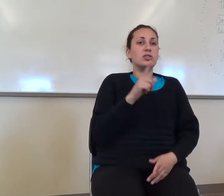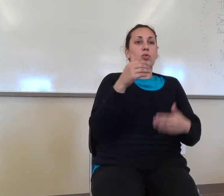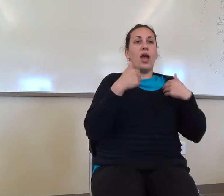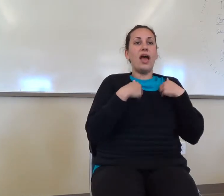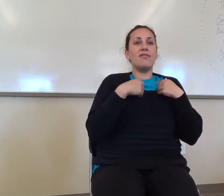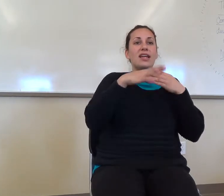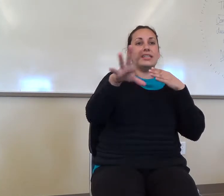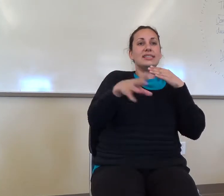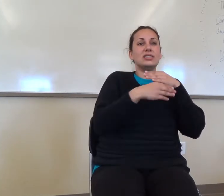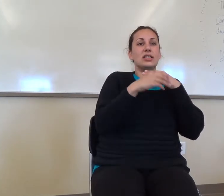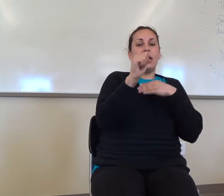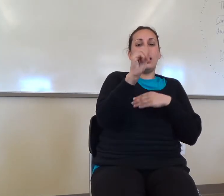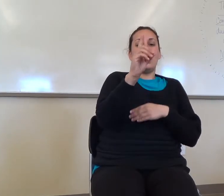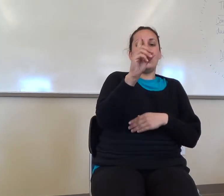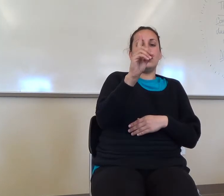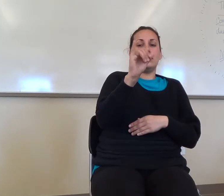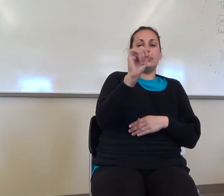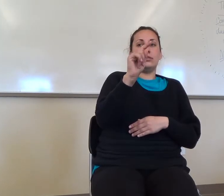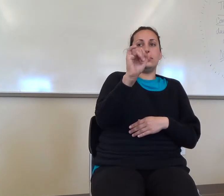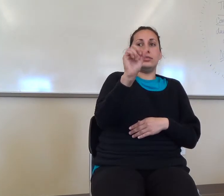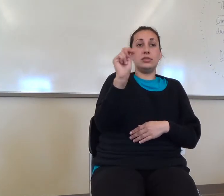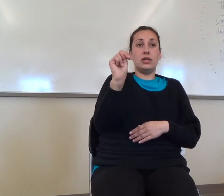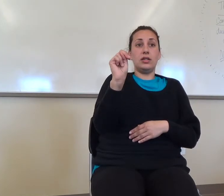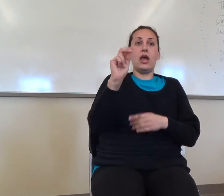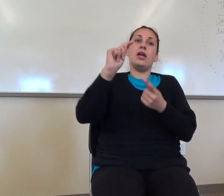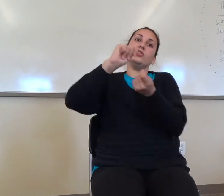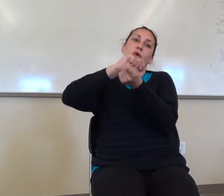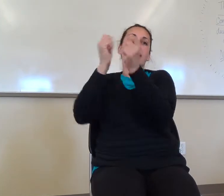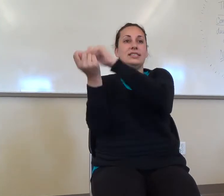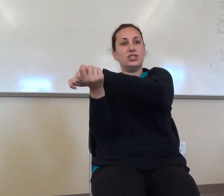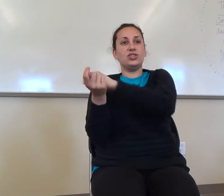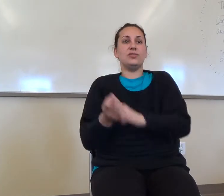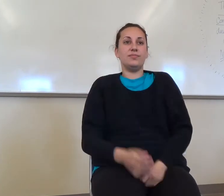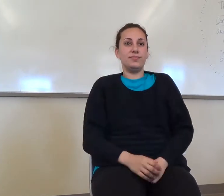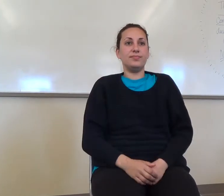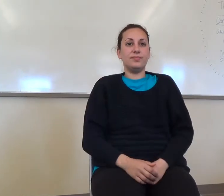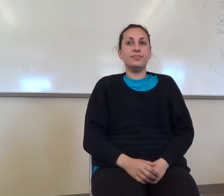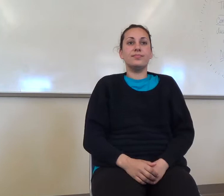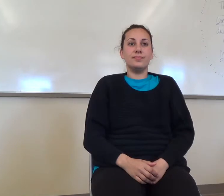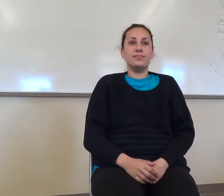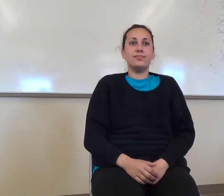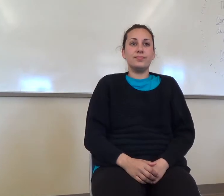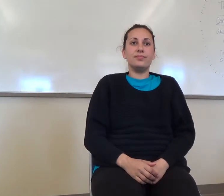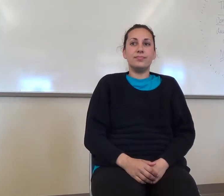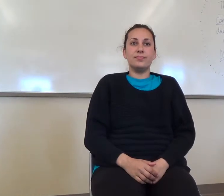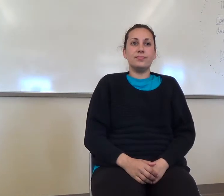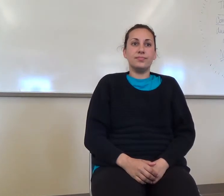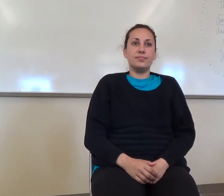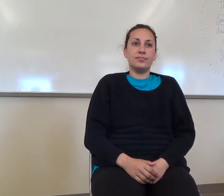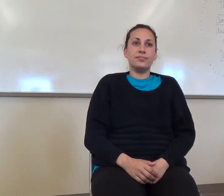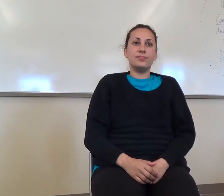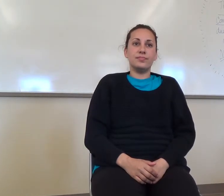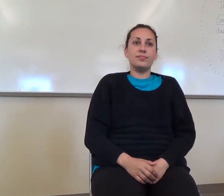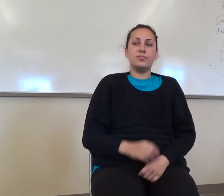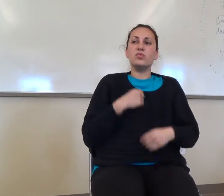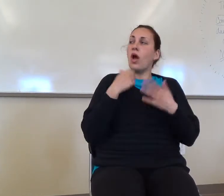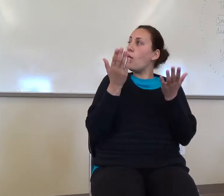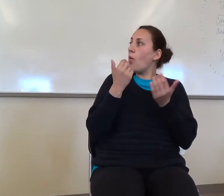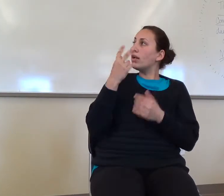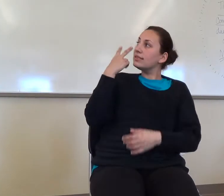transition. Okay? Right. So I want to see that you're doing this, okay?